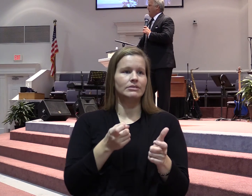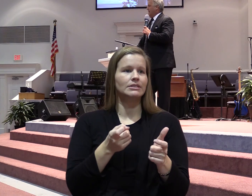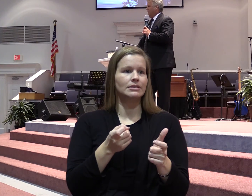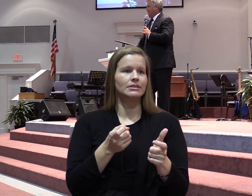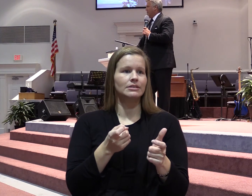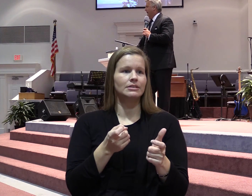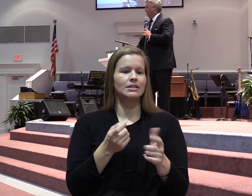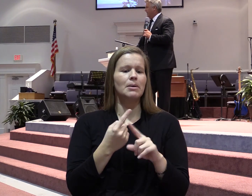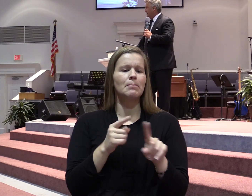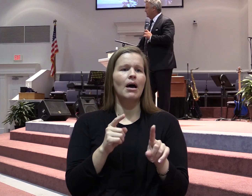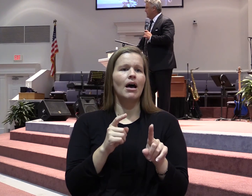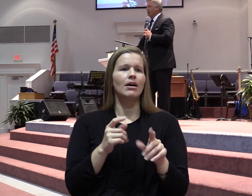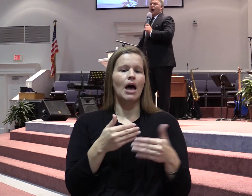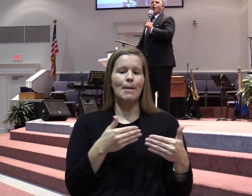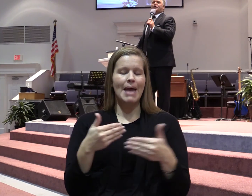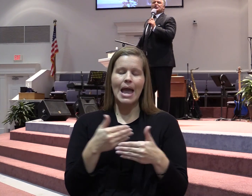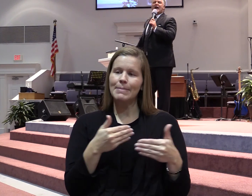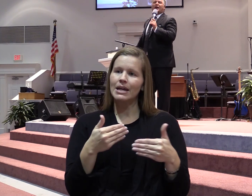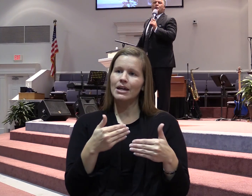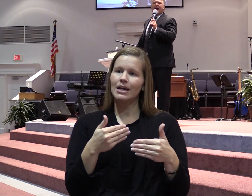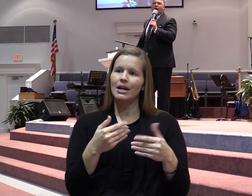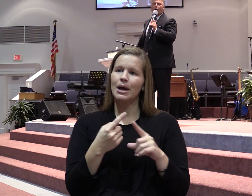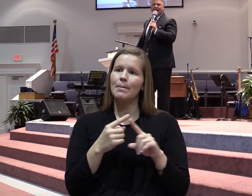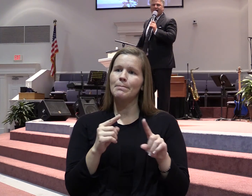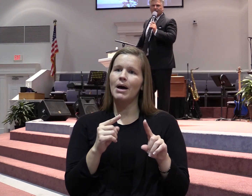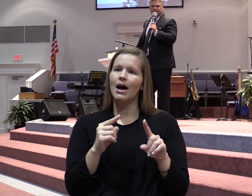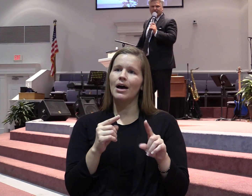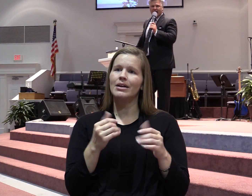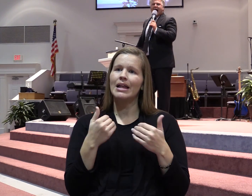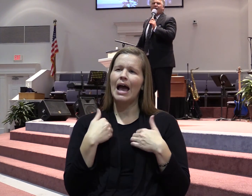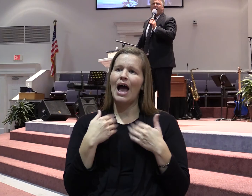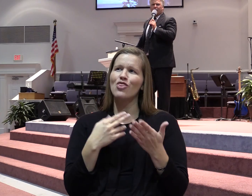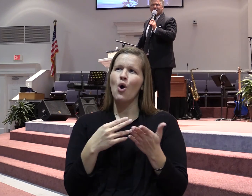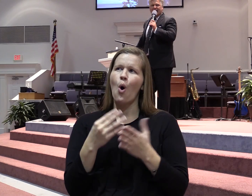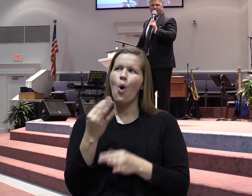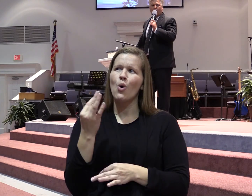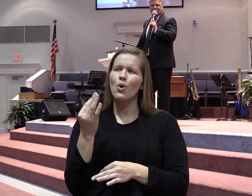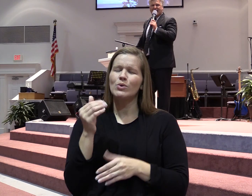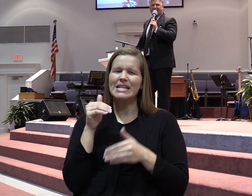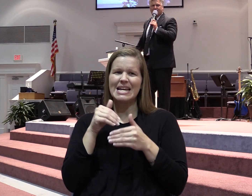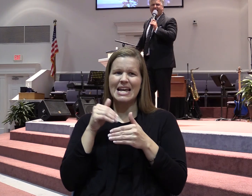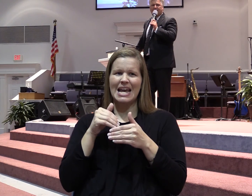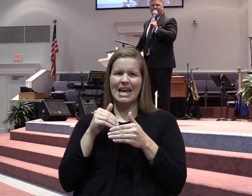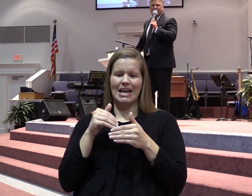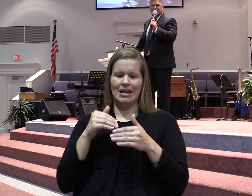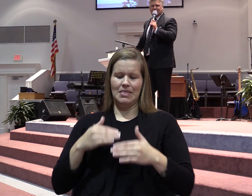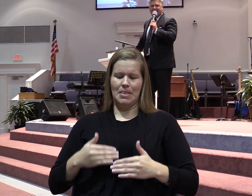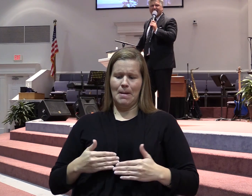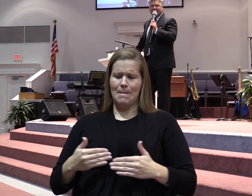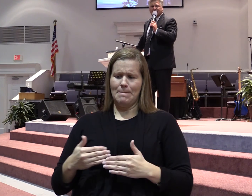But when the gift in Mary, overshadowed by the Holy Ghost, and what was in her was not of man,